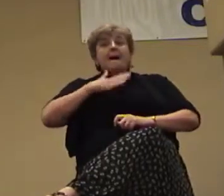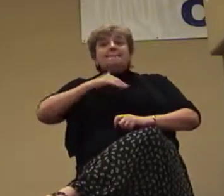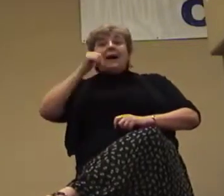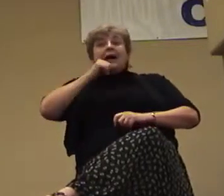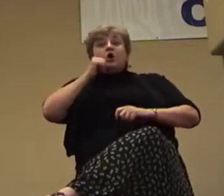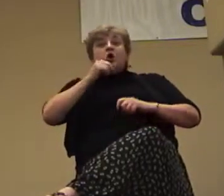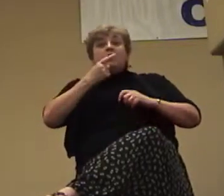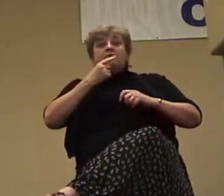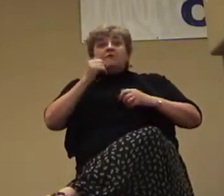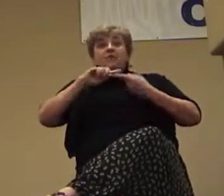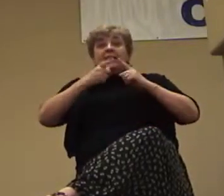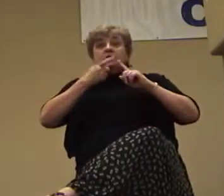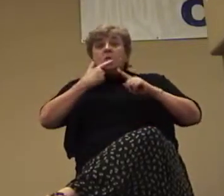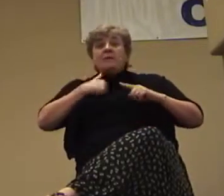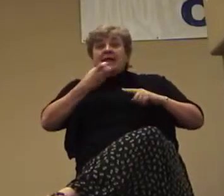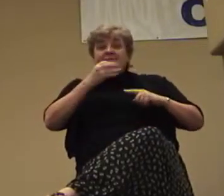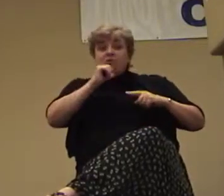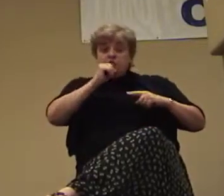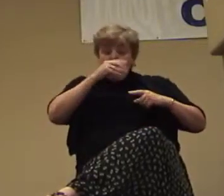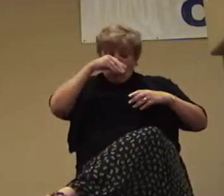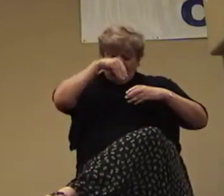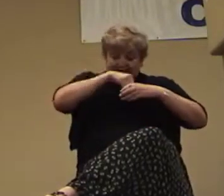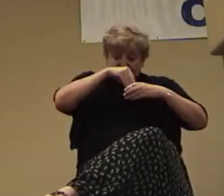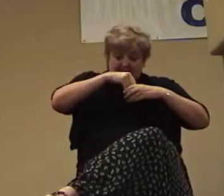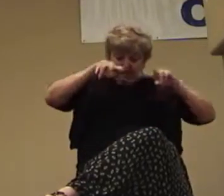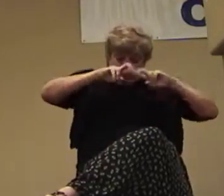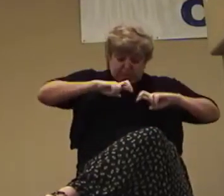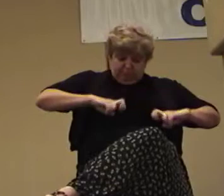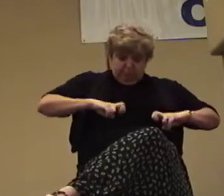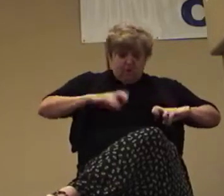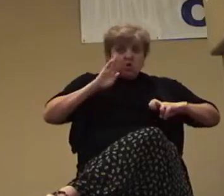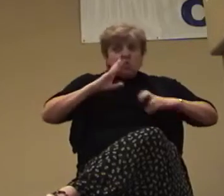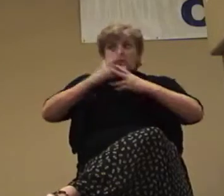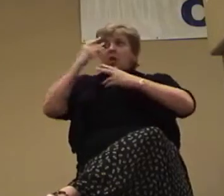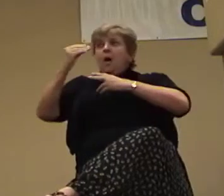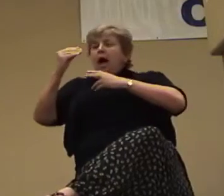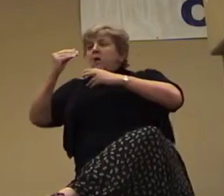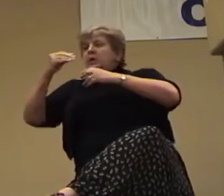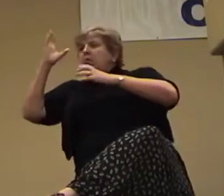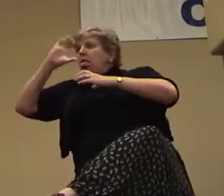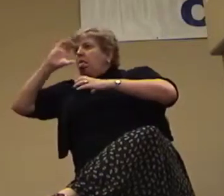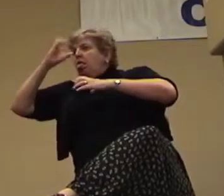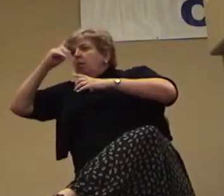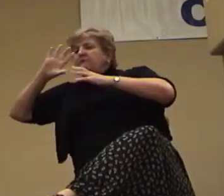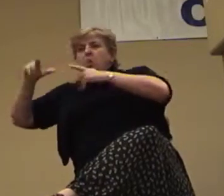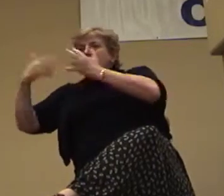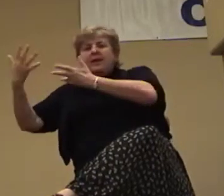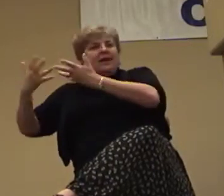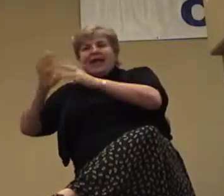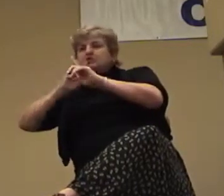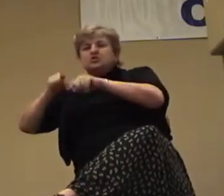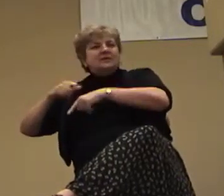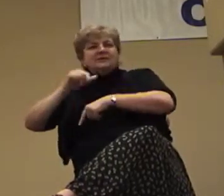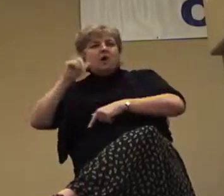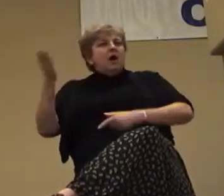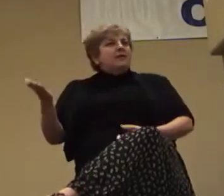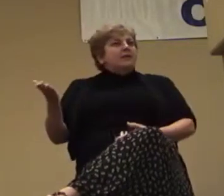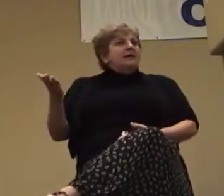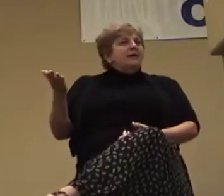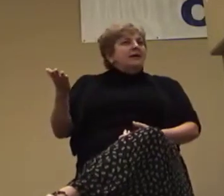without. I stayed in that sick relationship because I felt that was the best I deserved. I thought that was love. I felt because I